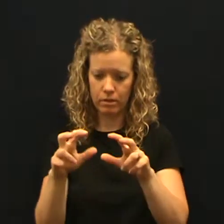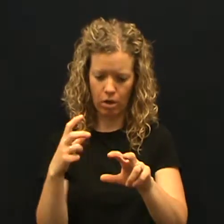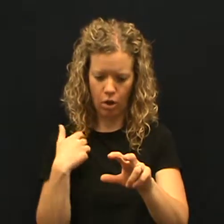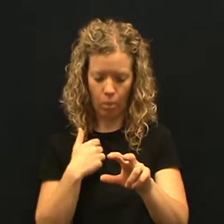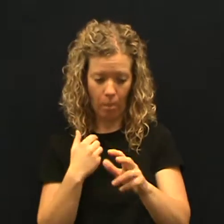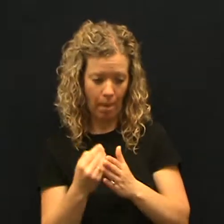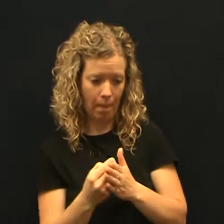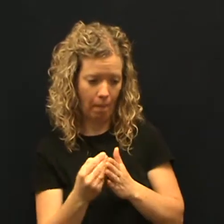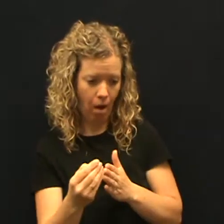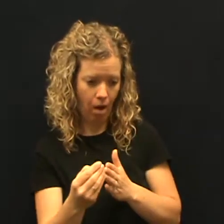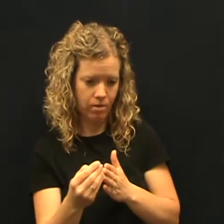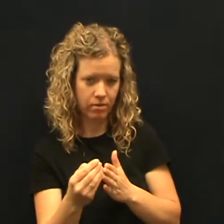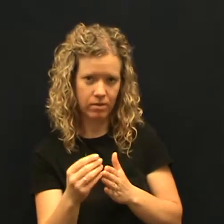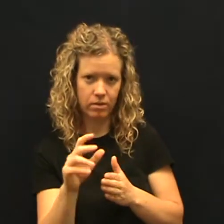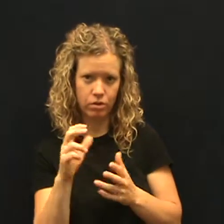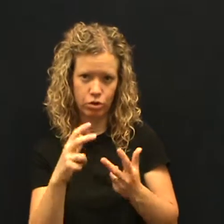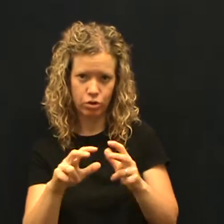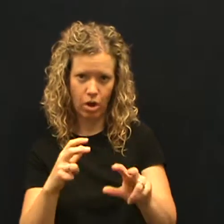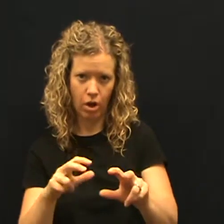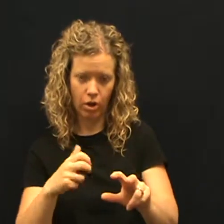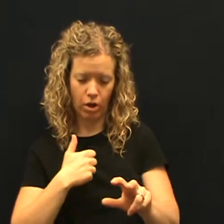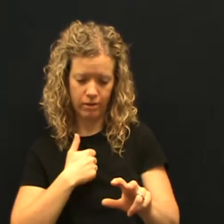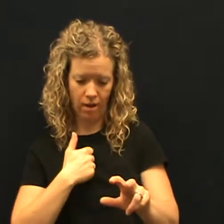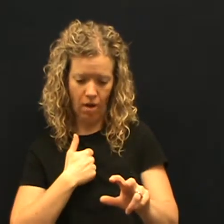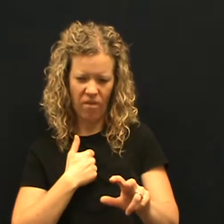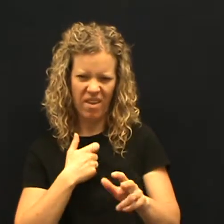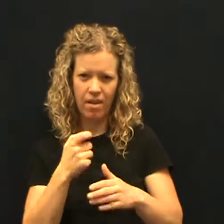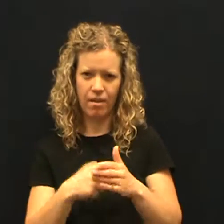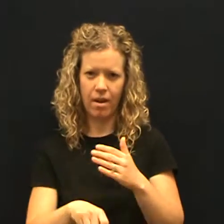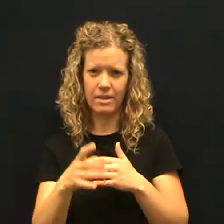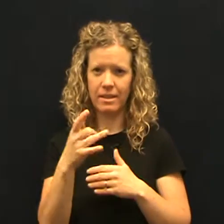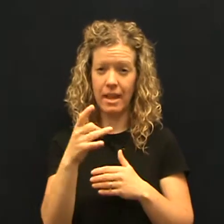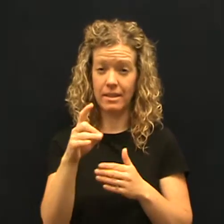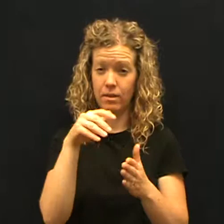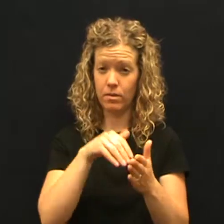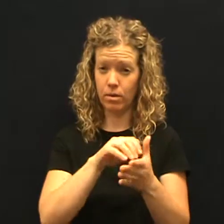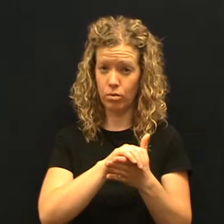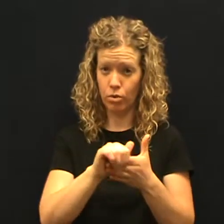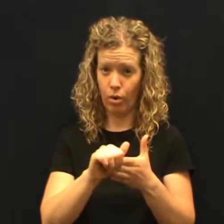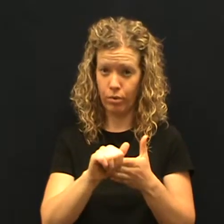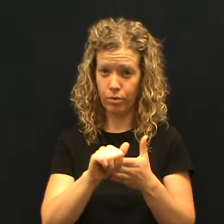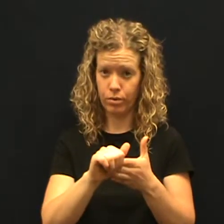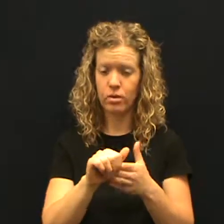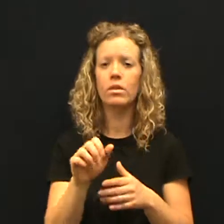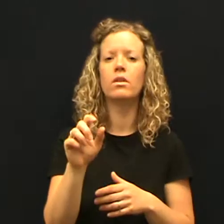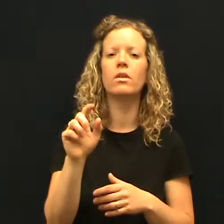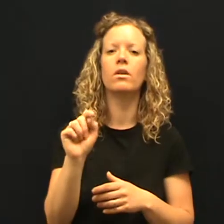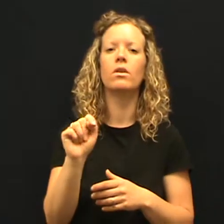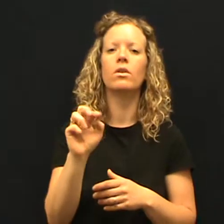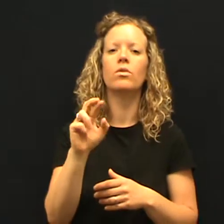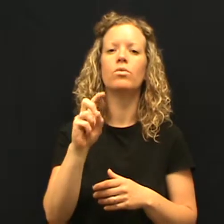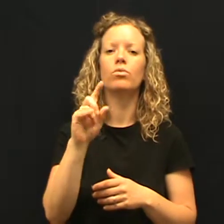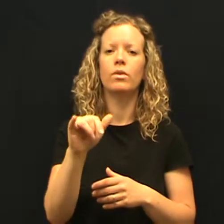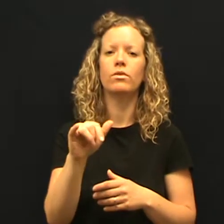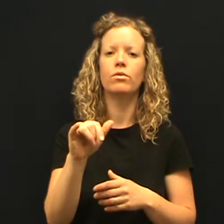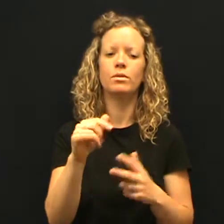our own stock at a cost of $18,000. And so treasury stock then is a reduction